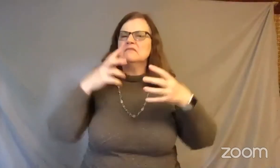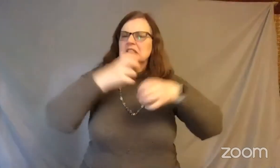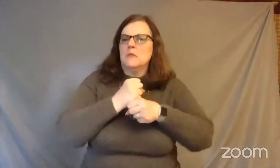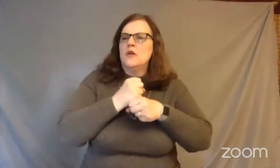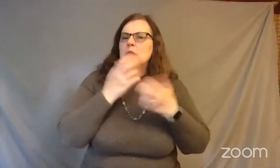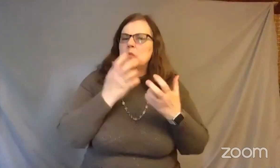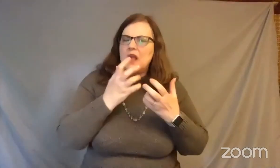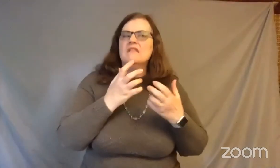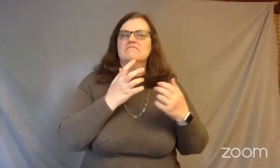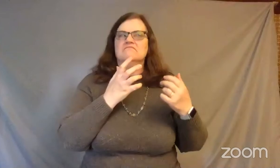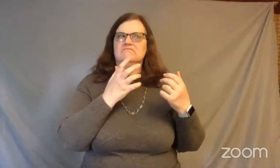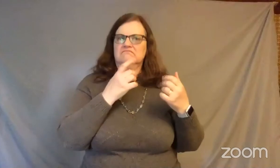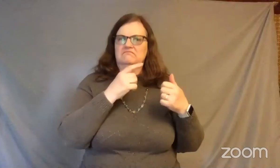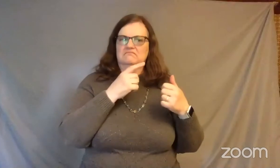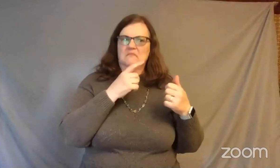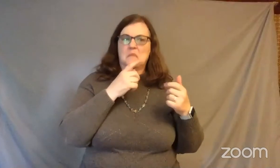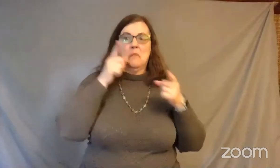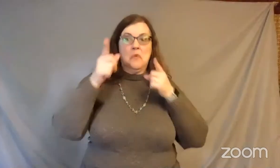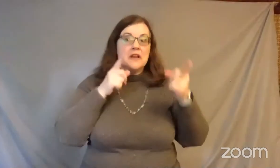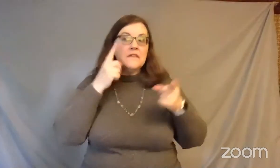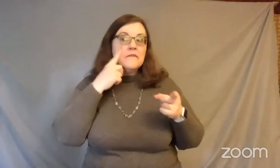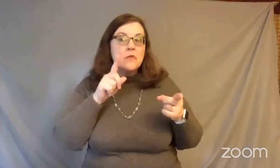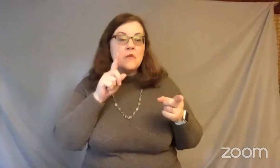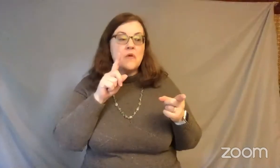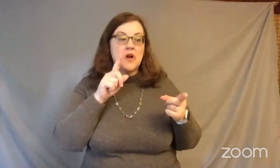So I'm moving through these things a little bit quickly tonight.